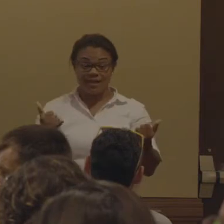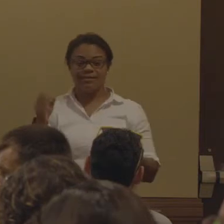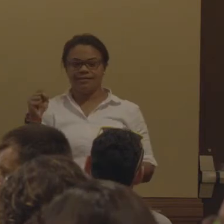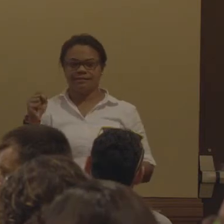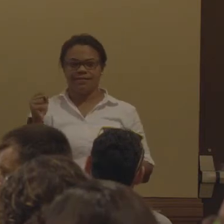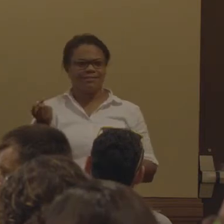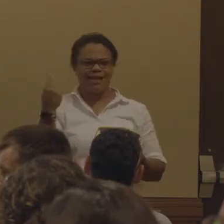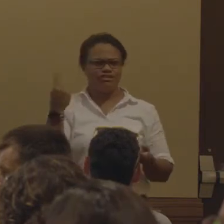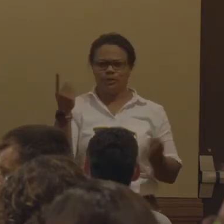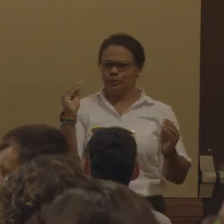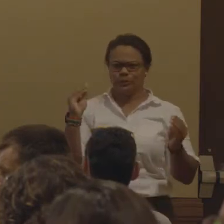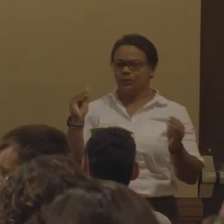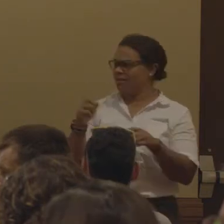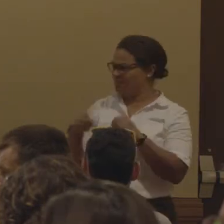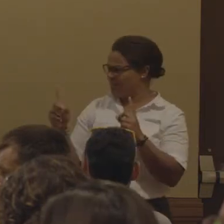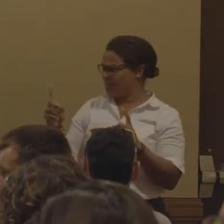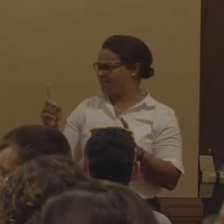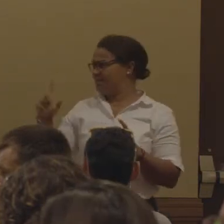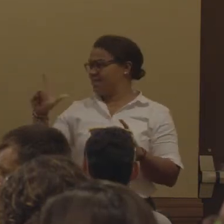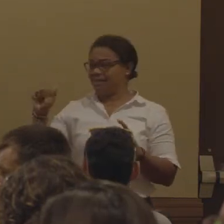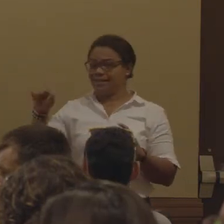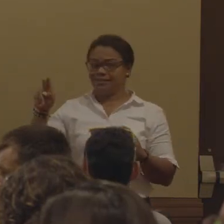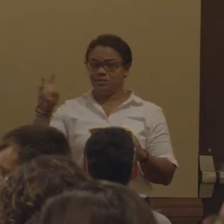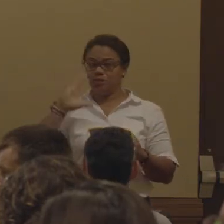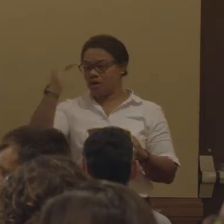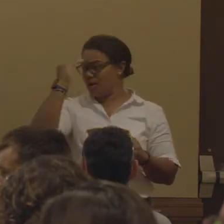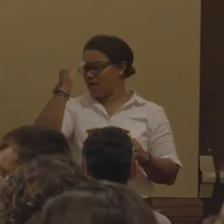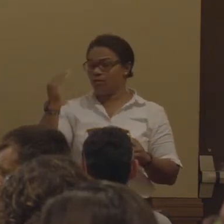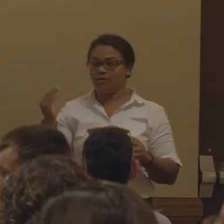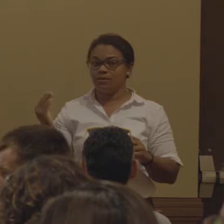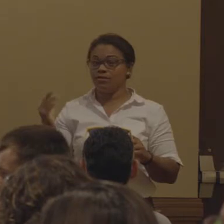Because last year it wasn't, so. Wayne would know. They Yeah. just came out and it's There's employee. actually